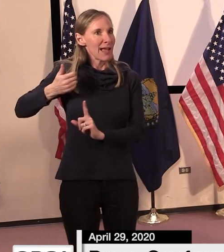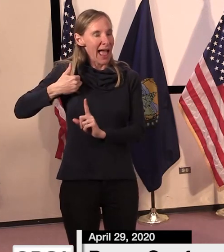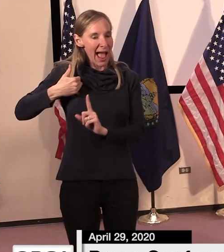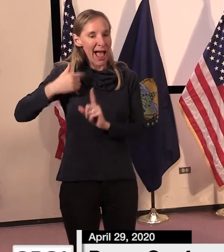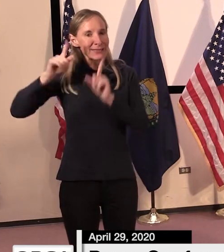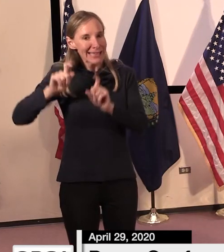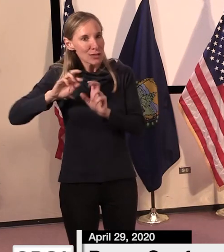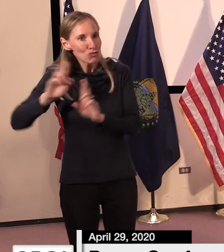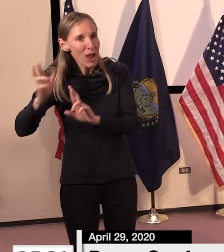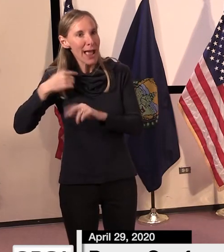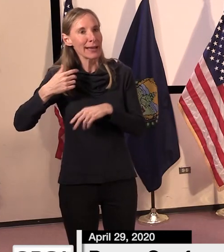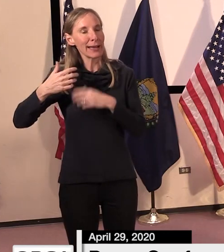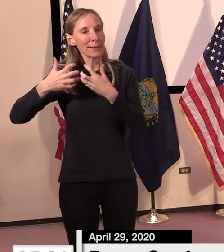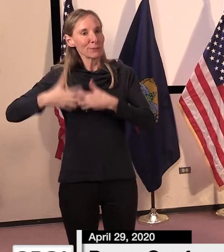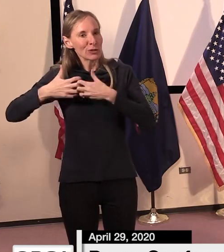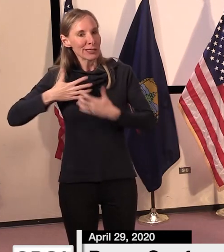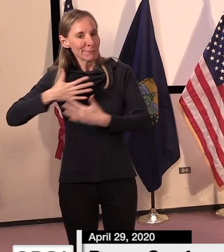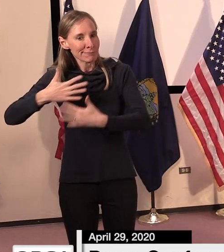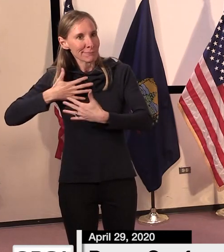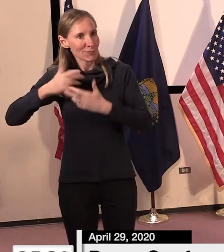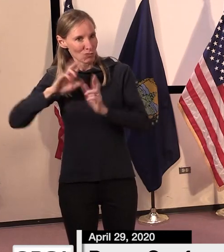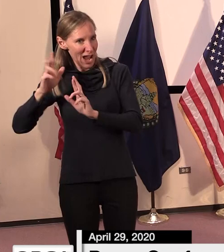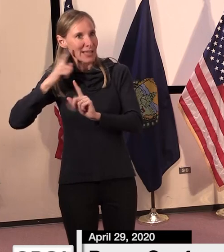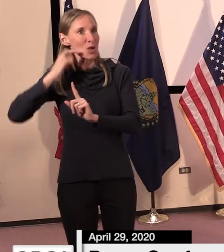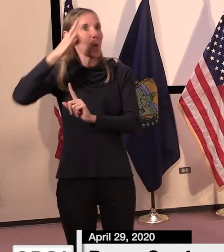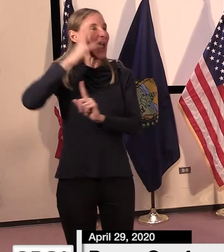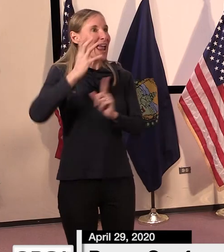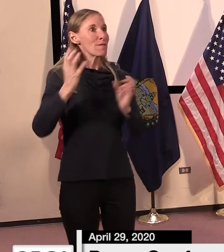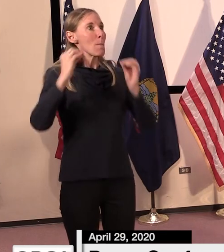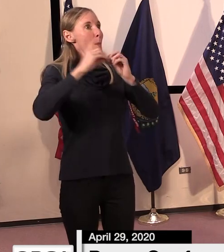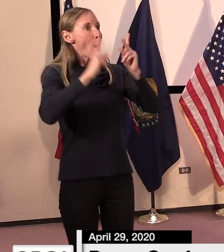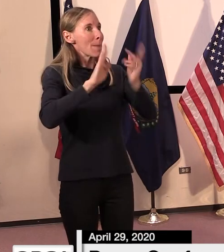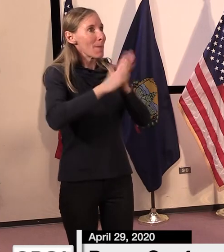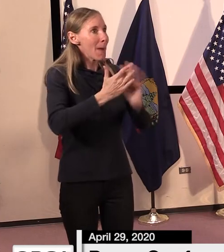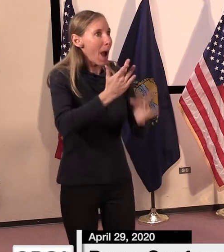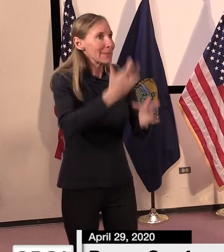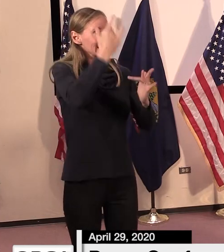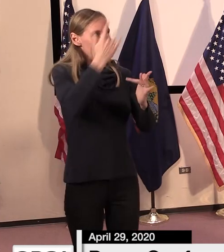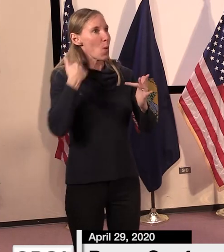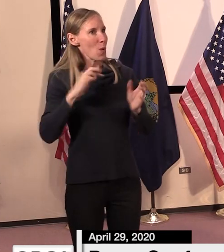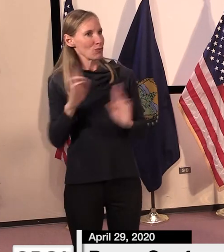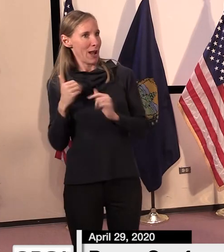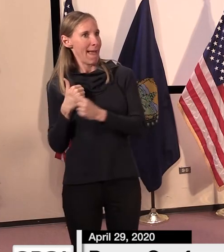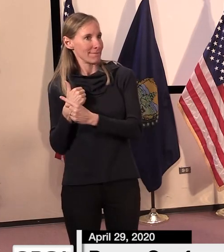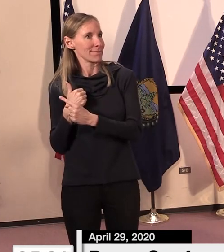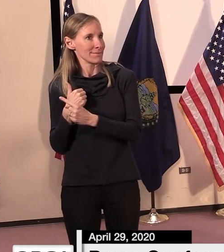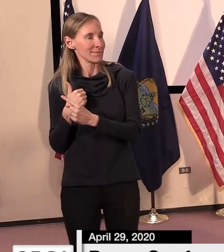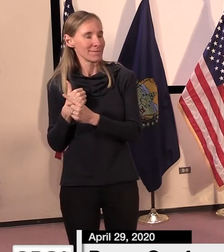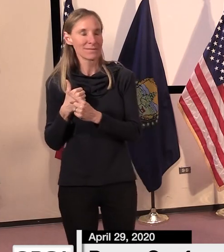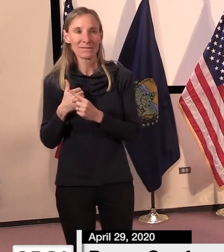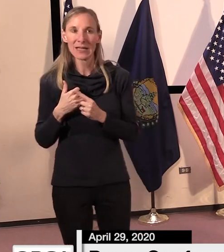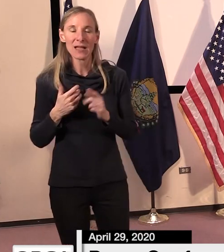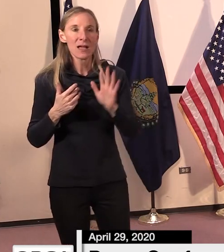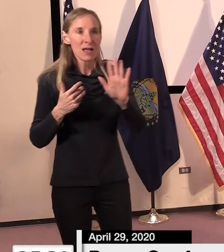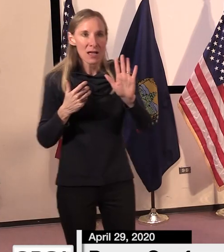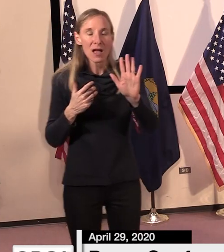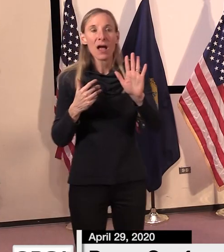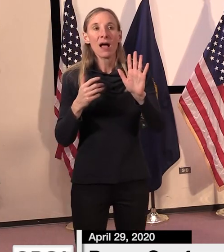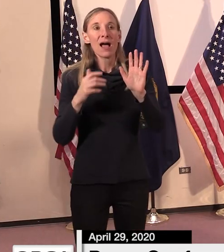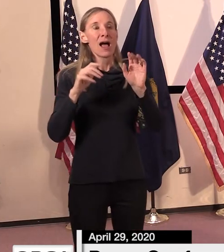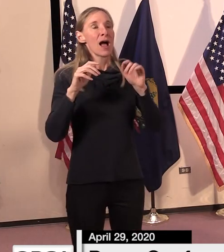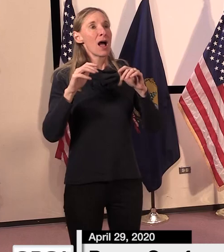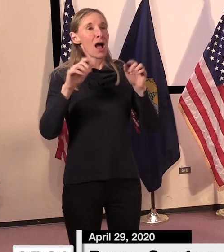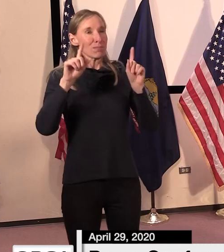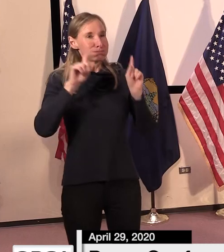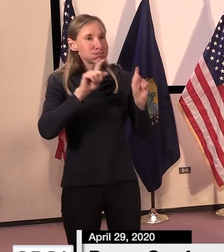outbreaks. I know there are some who may want us to turn on this increased testing overnight, but by taking this approach,